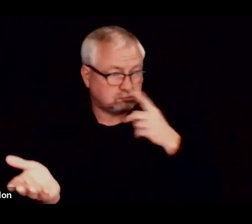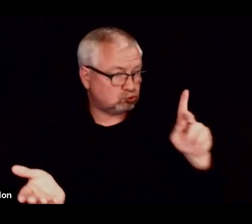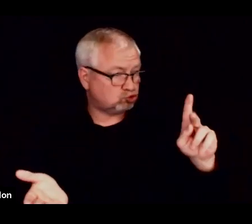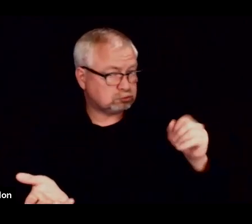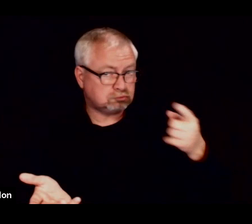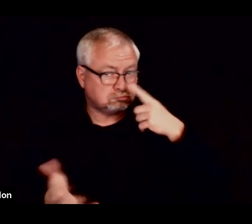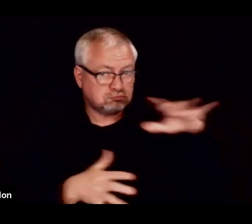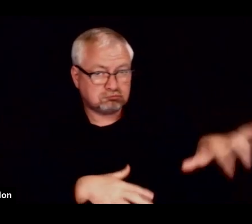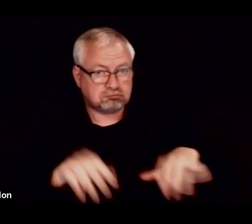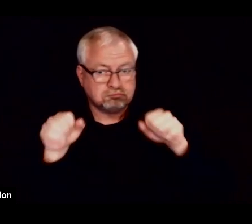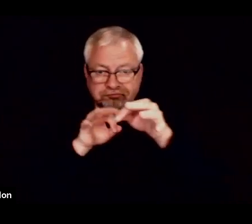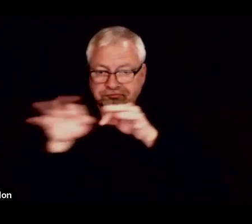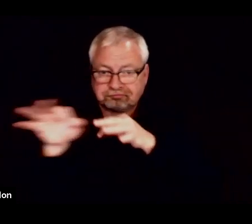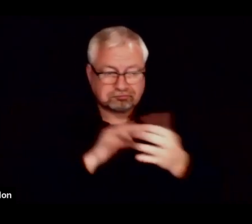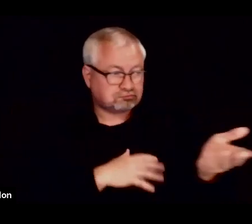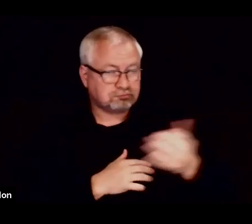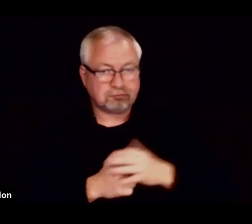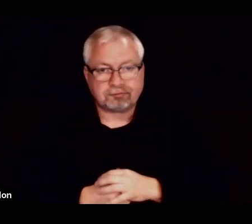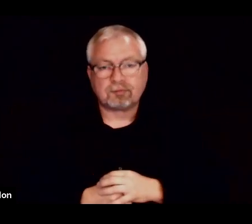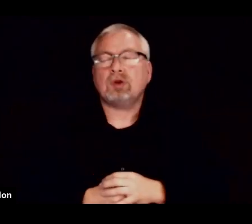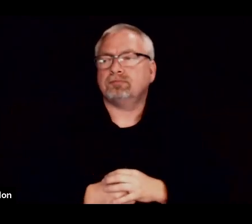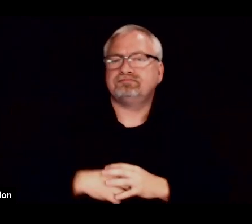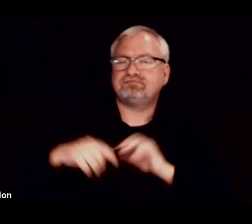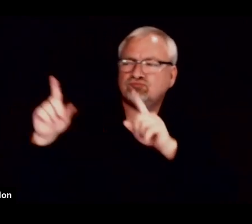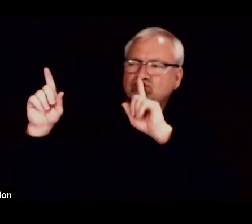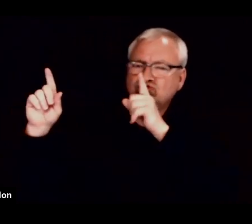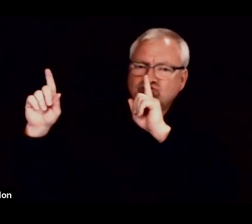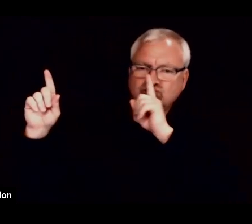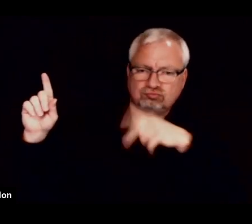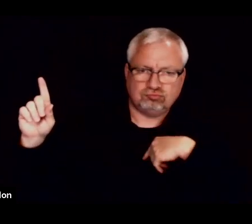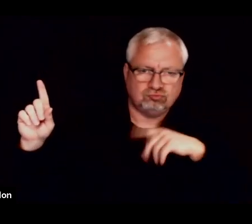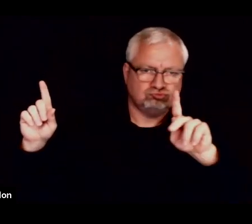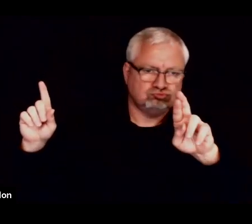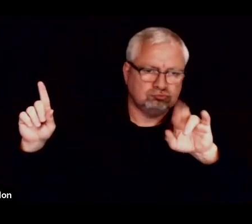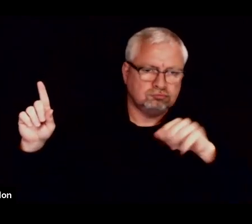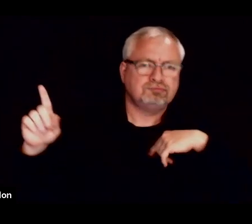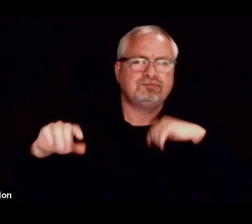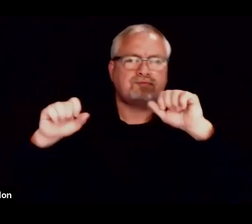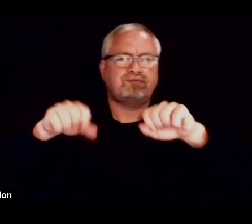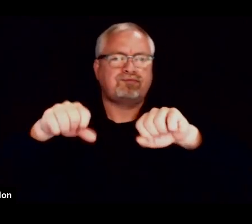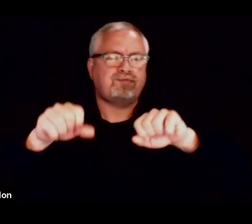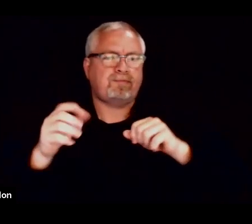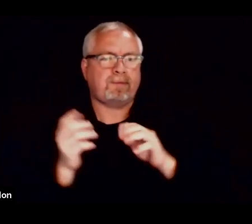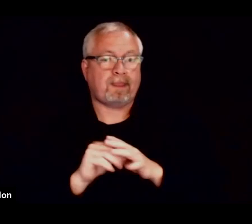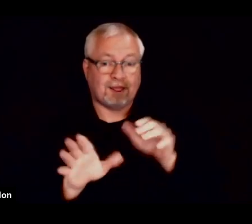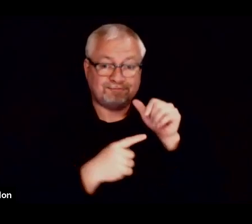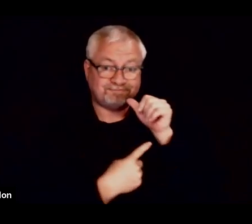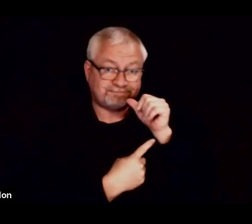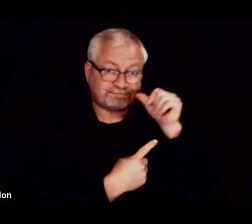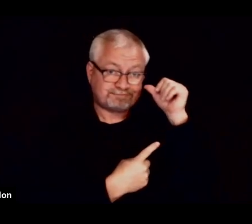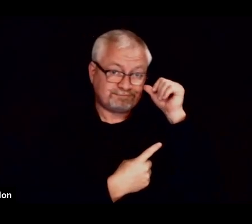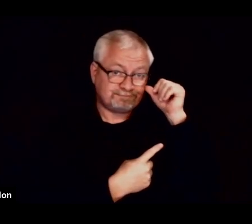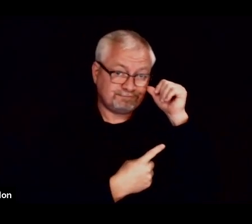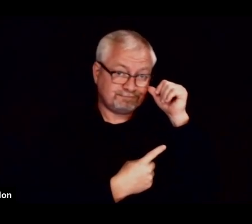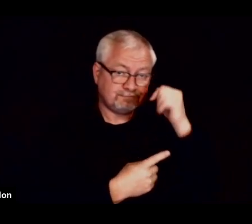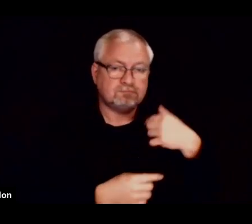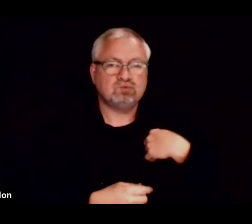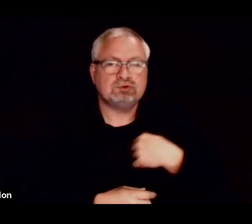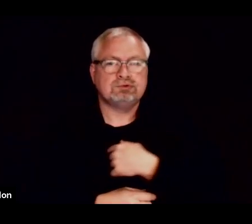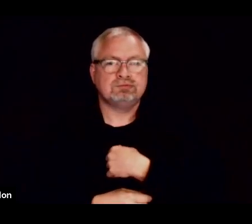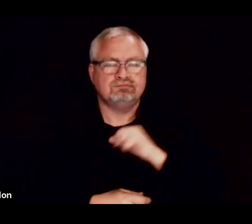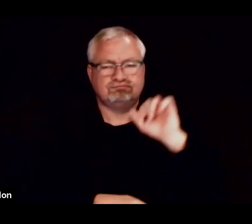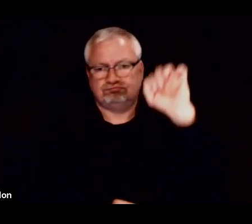Sure. You know, I think yesterday we completed a record number of interviews, so about